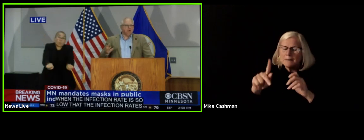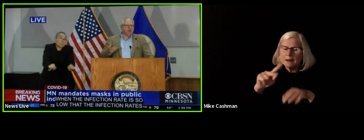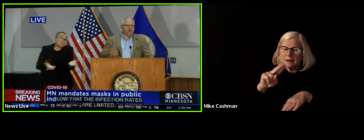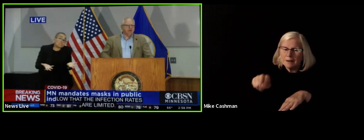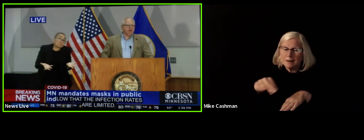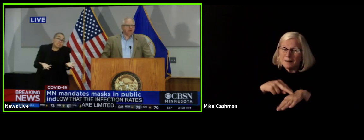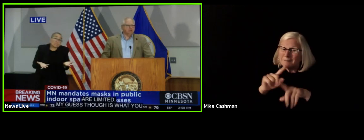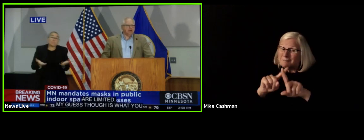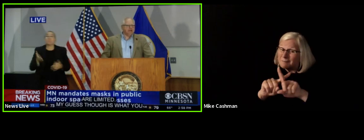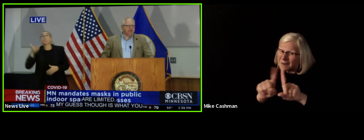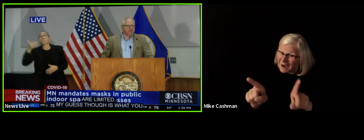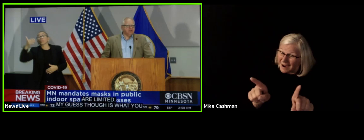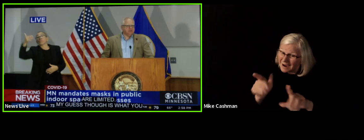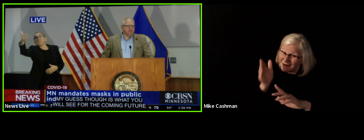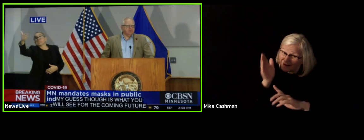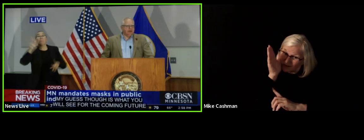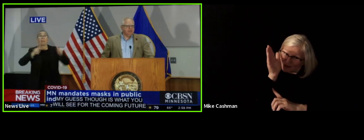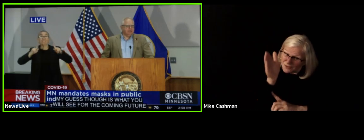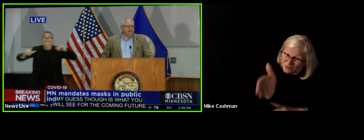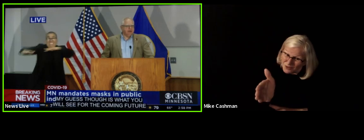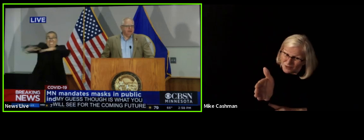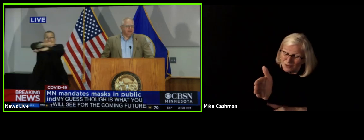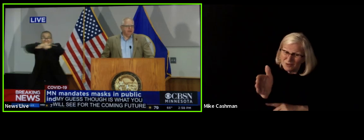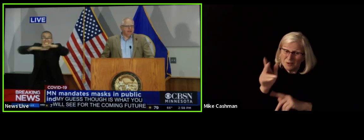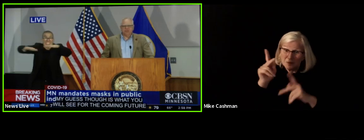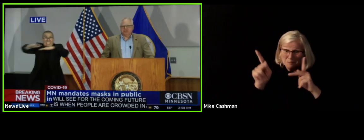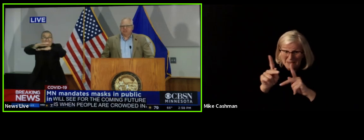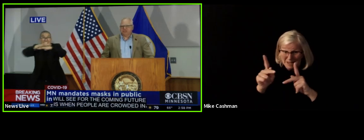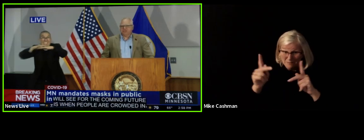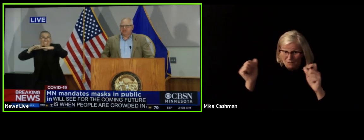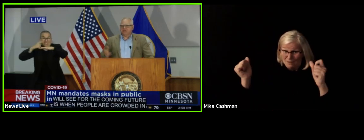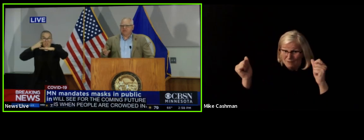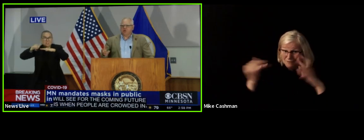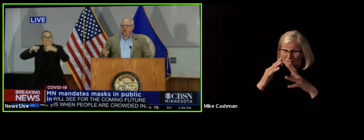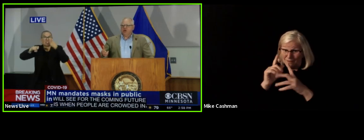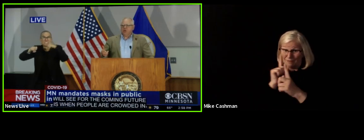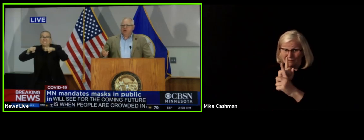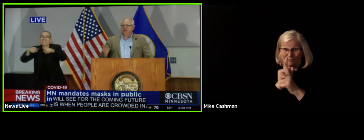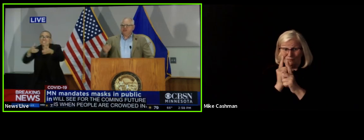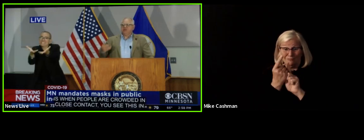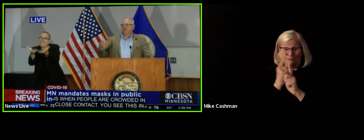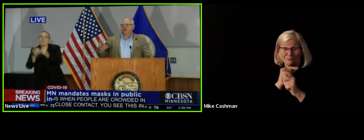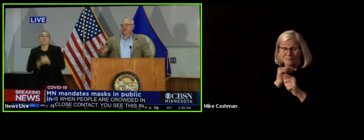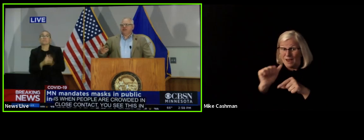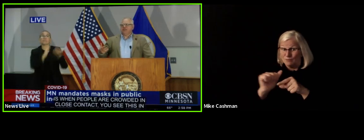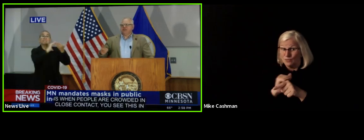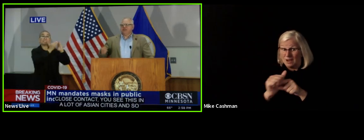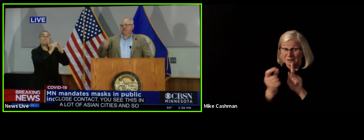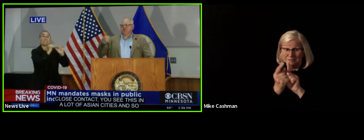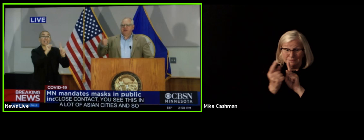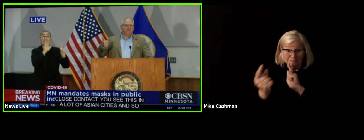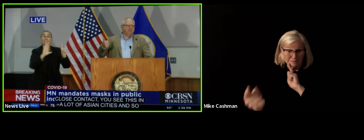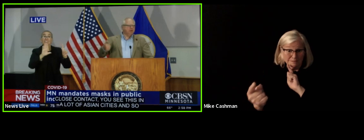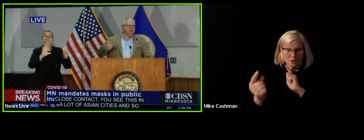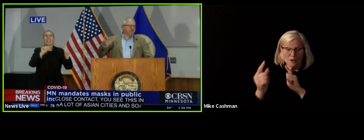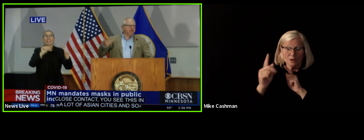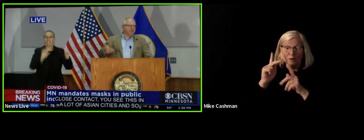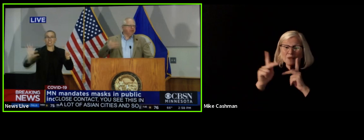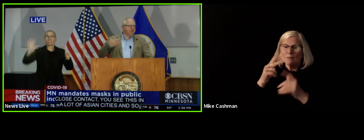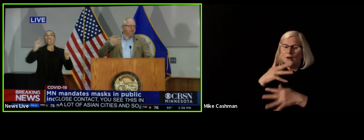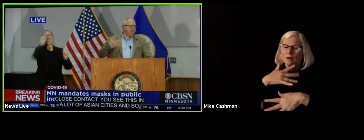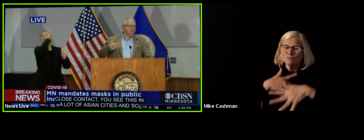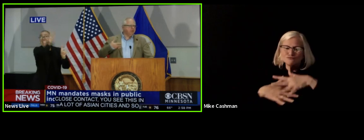are crowded in close contact. You see this in a lot of in Asian cities and so forth, where it just makes good sense against the spread of influenza